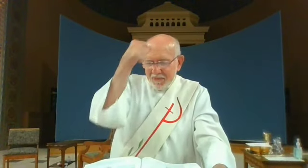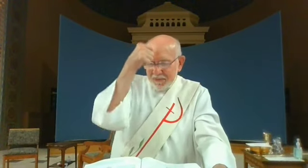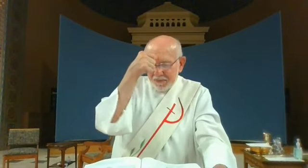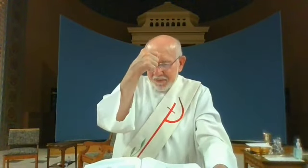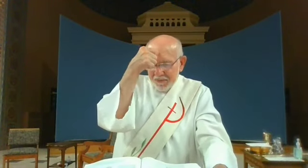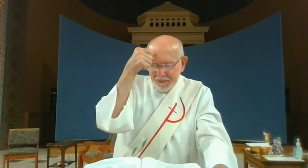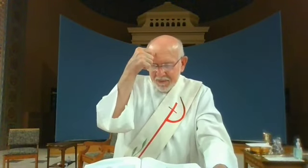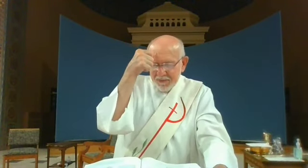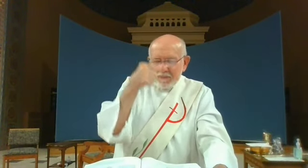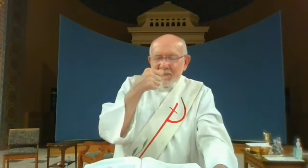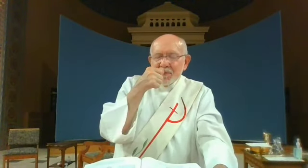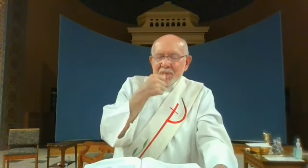Glory to you, O Lord.